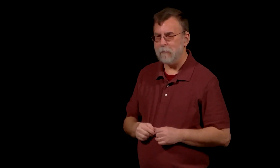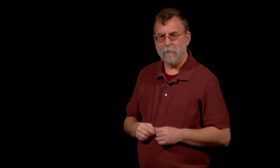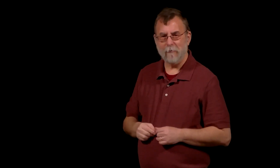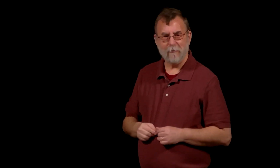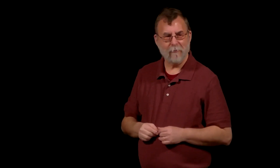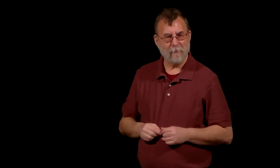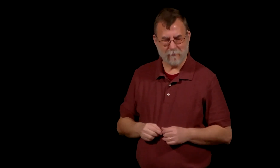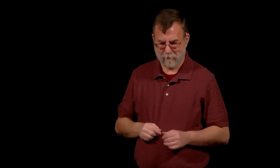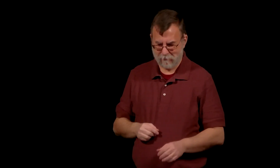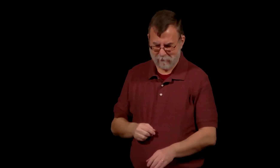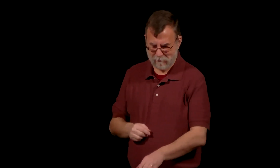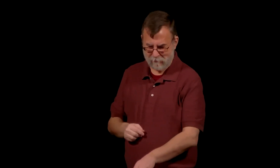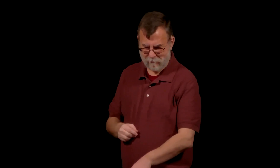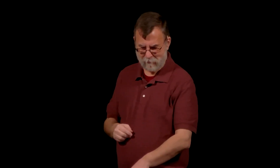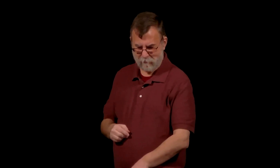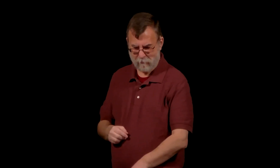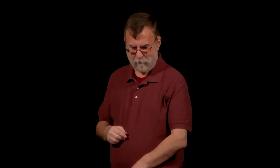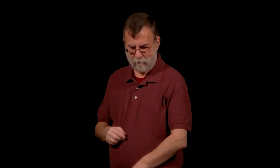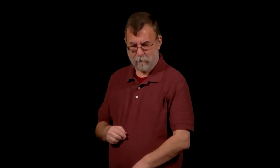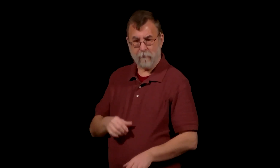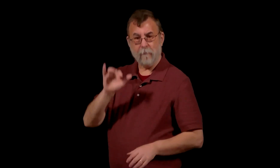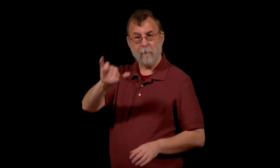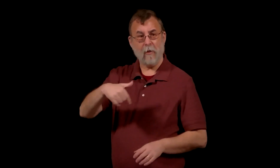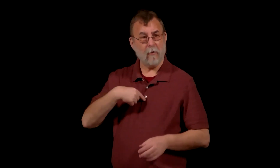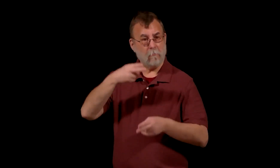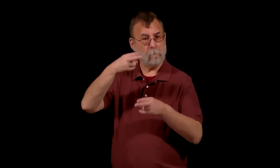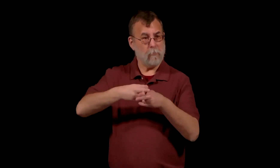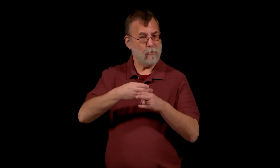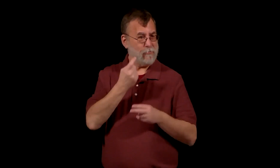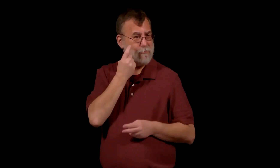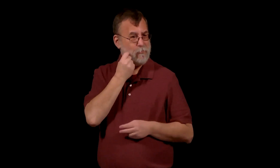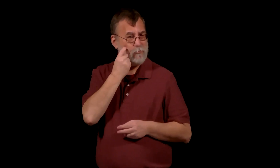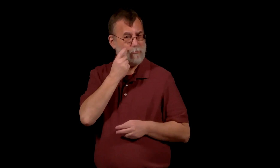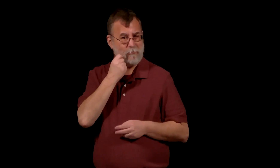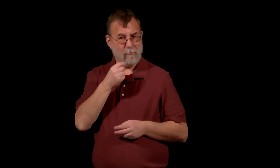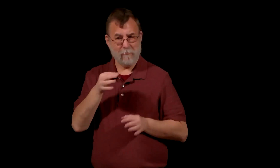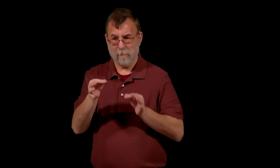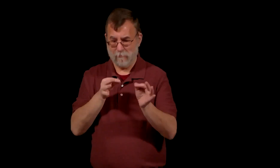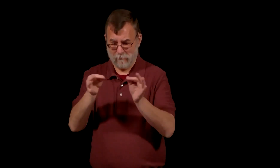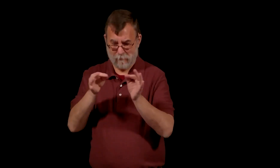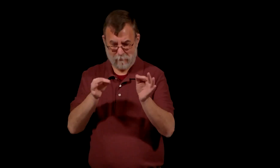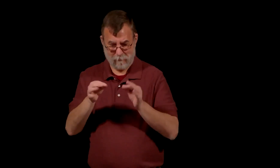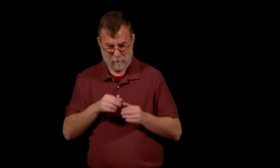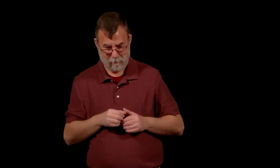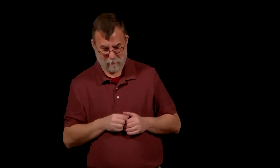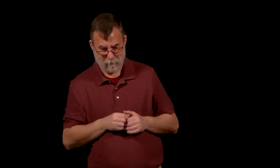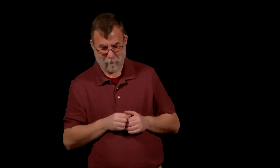children. And so I wanted to